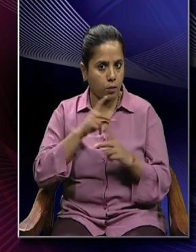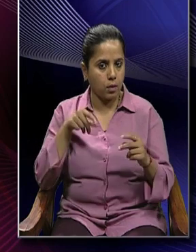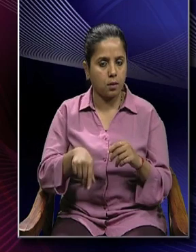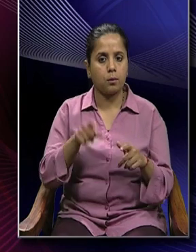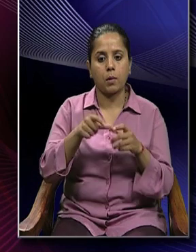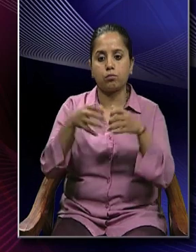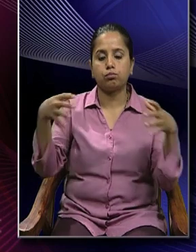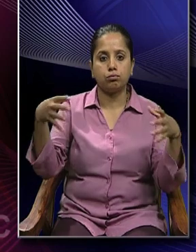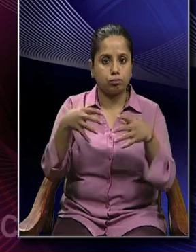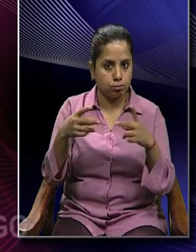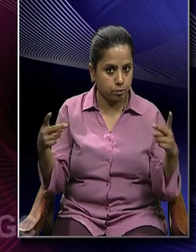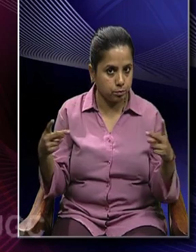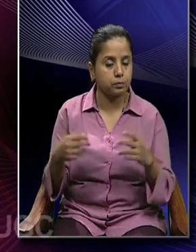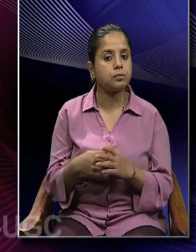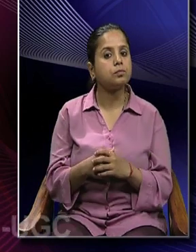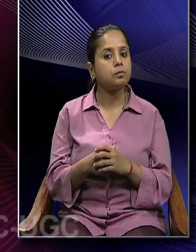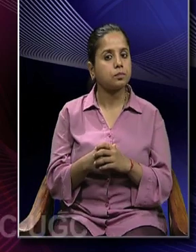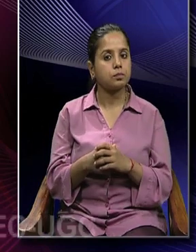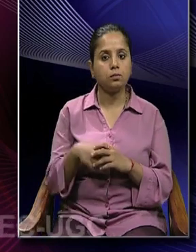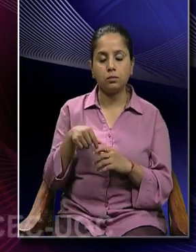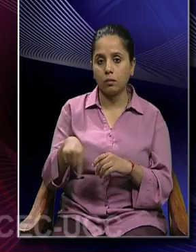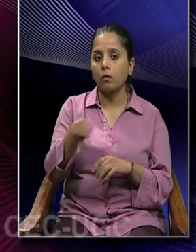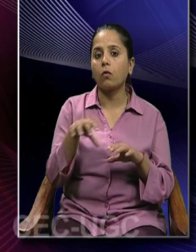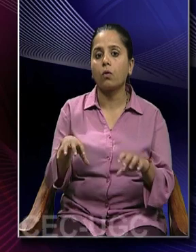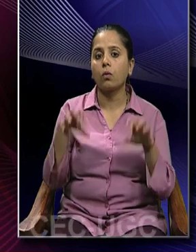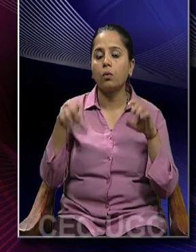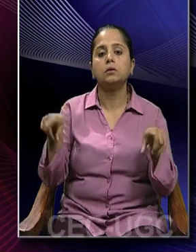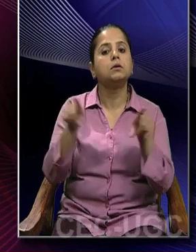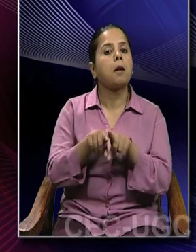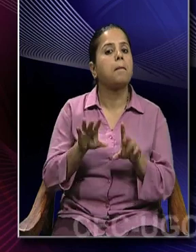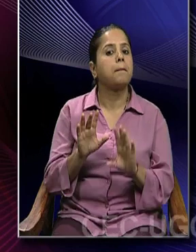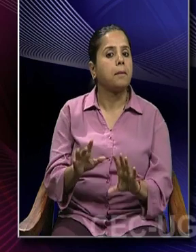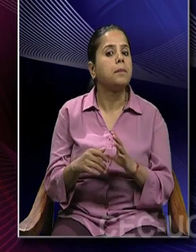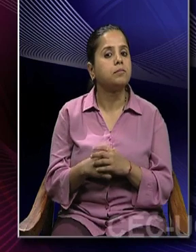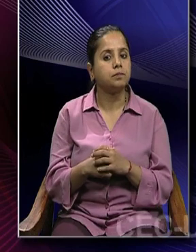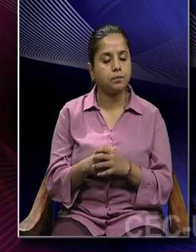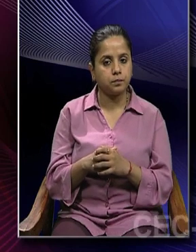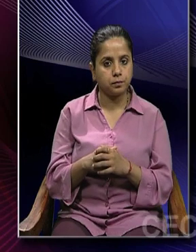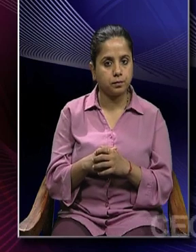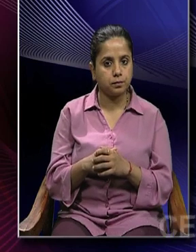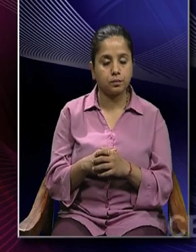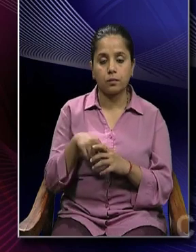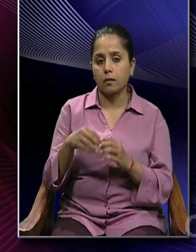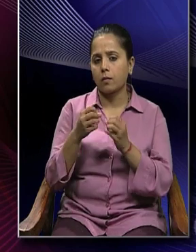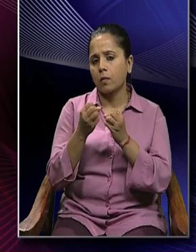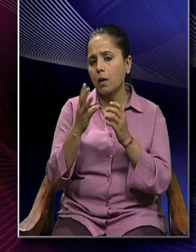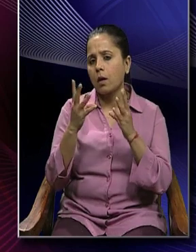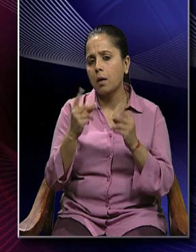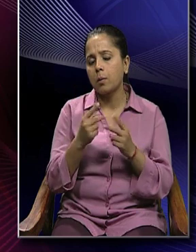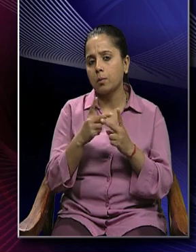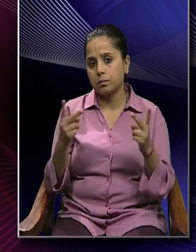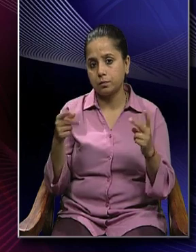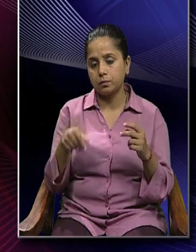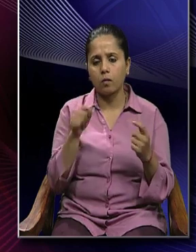masses in the constitution as well. And a number